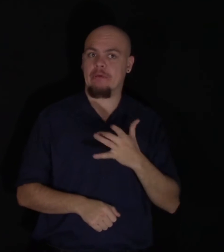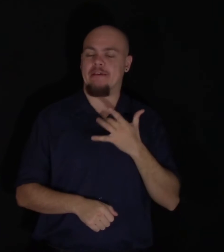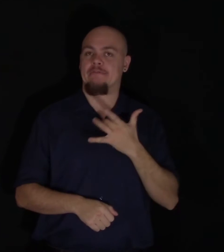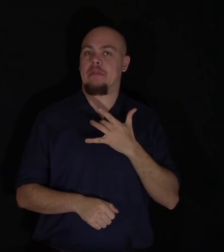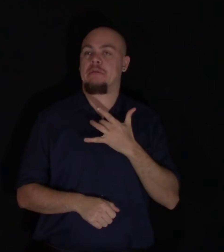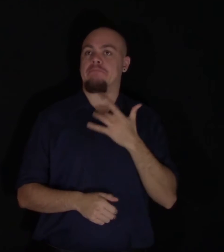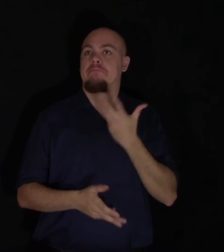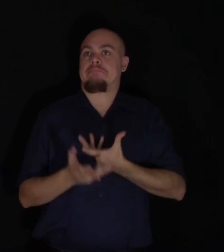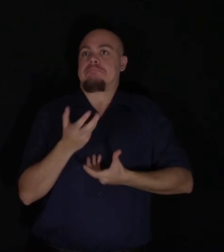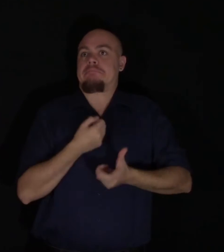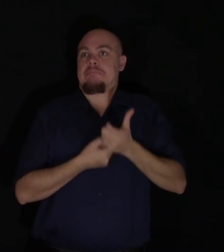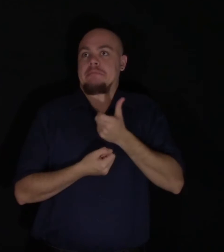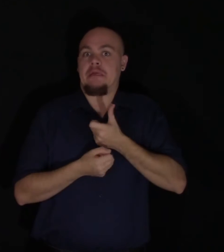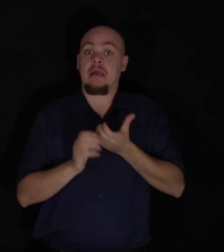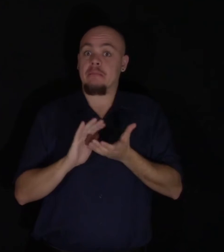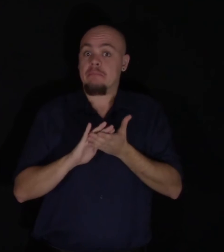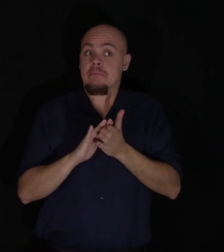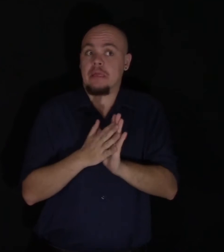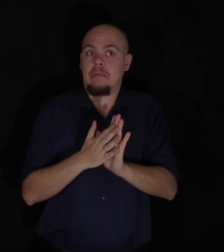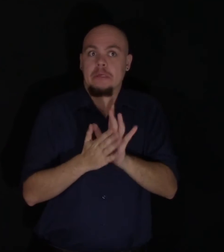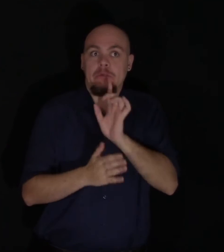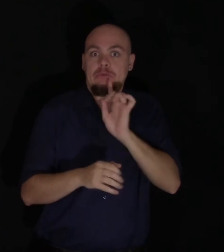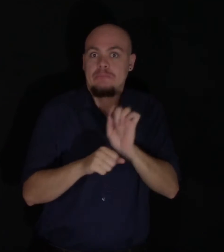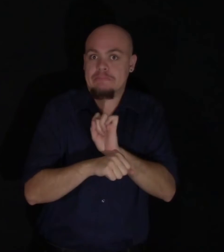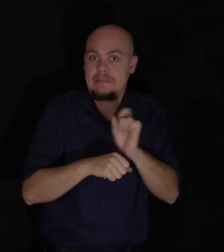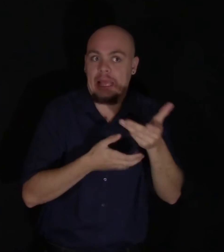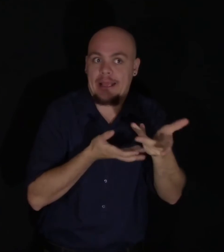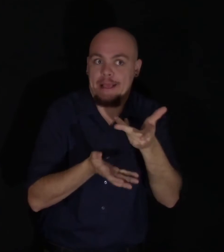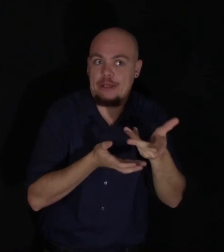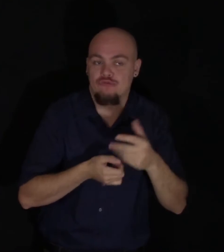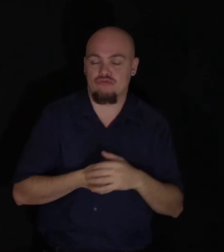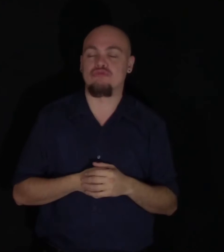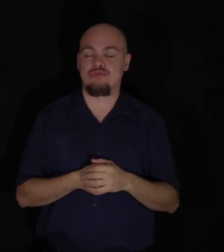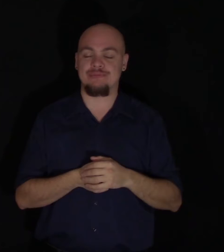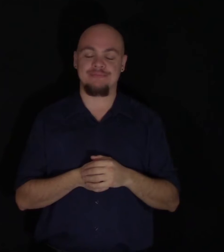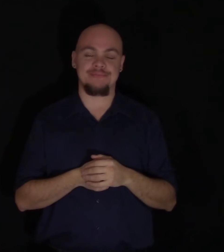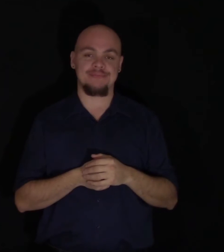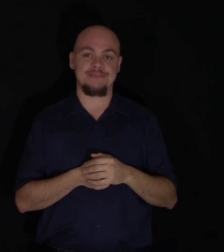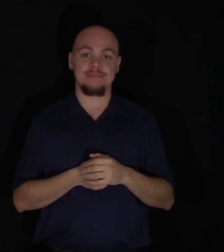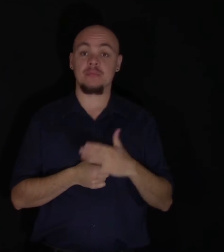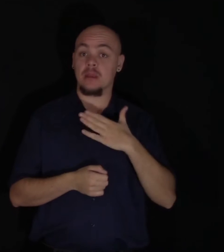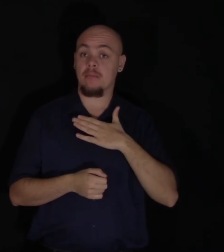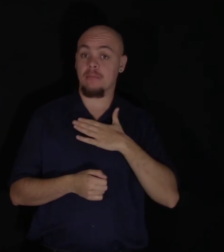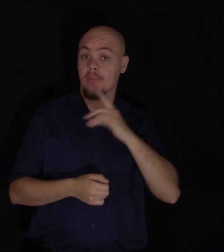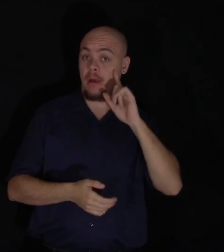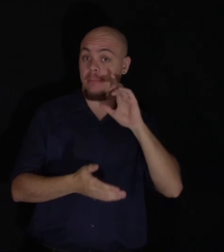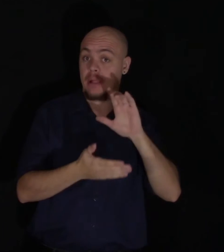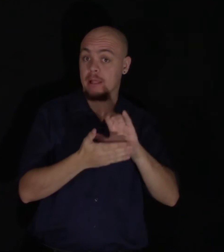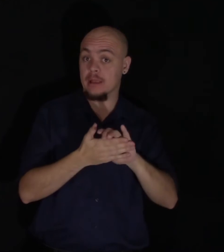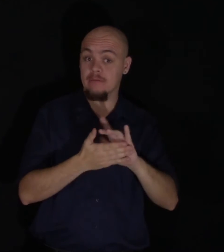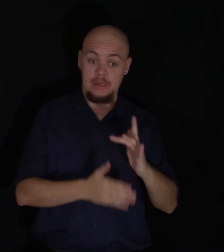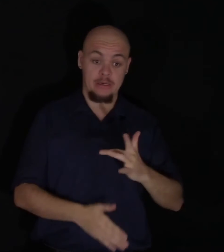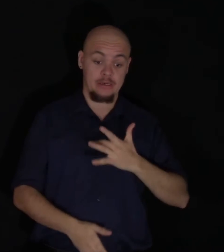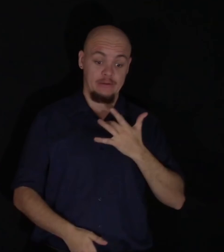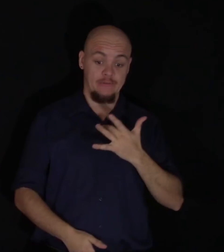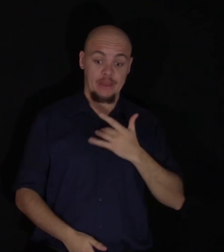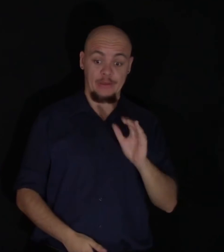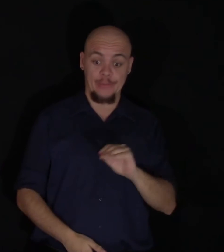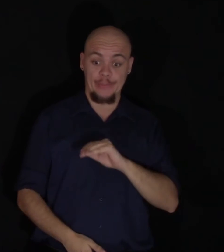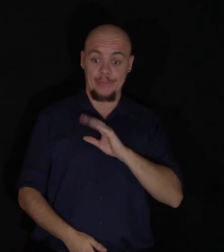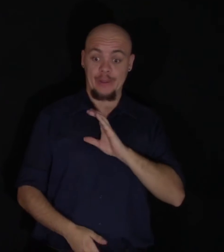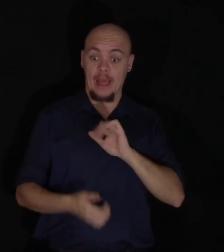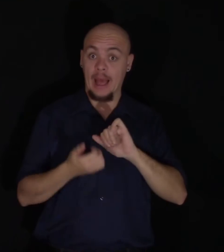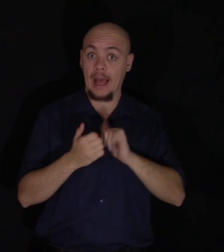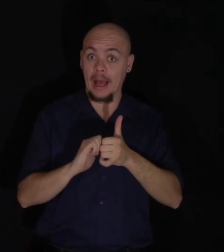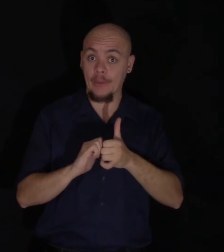from being engaged in our life. And I've always believed that to feel really good about ourselves,